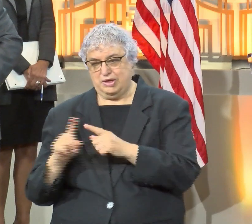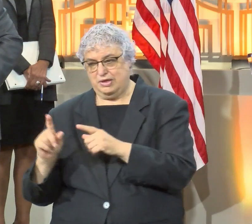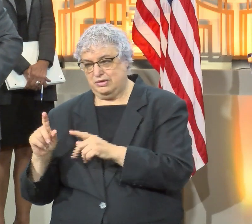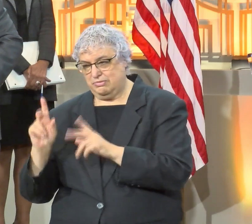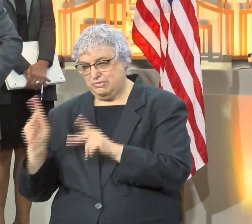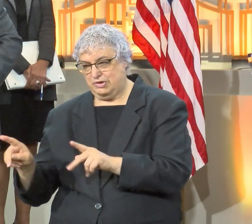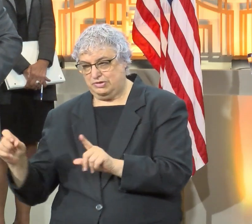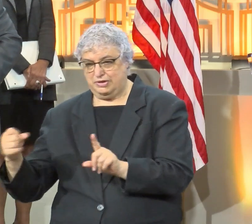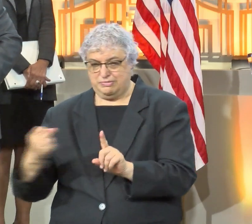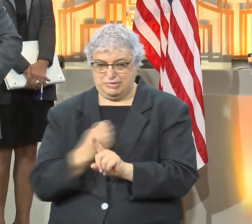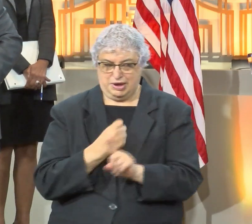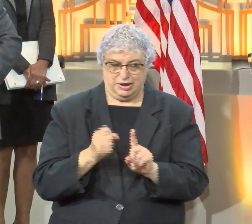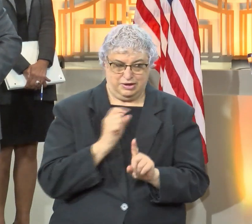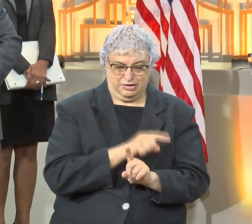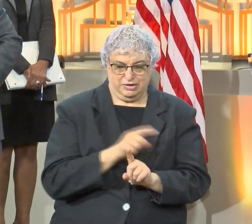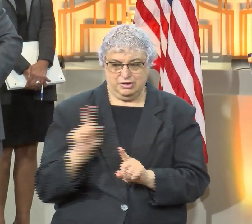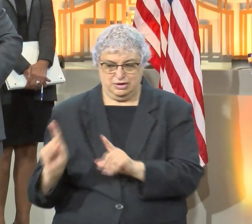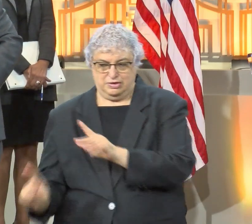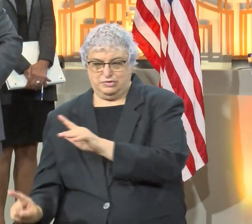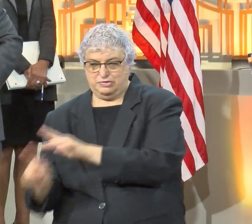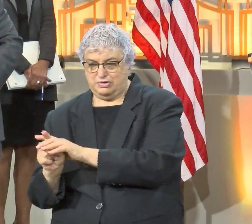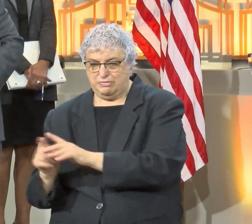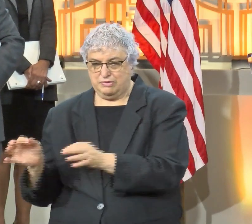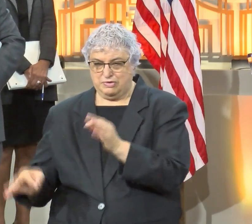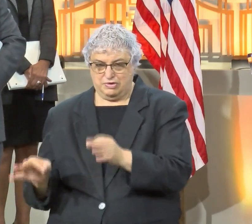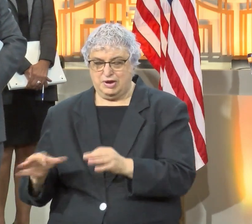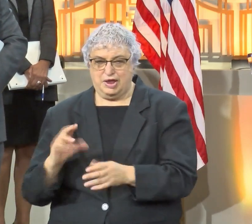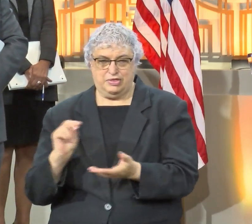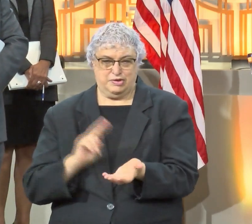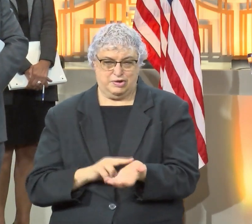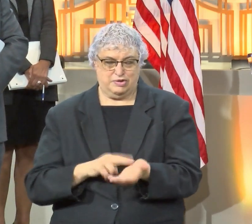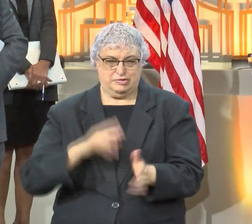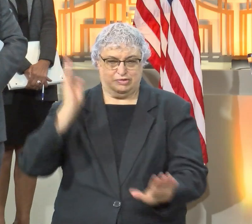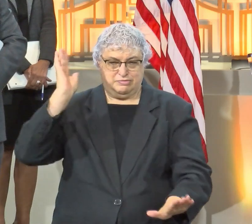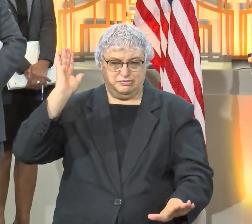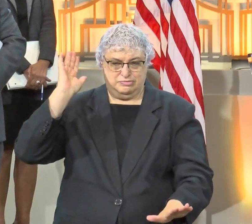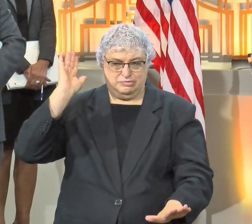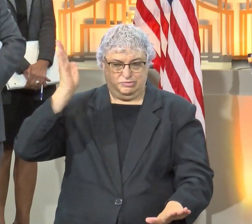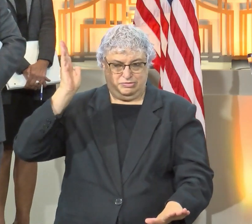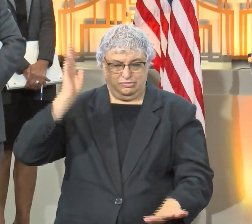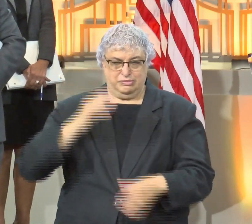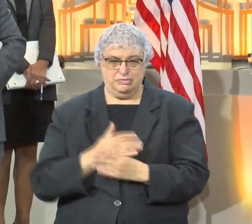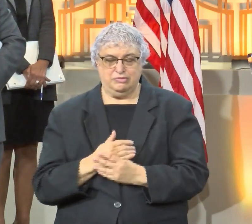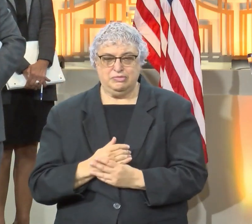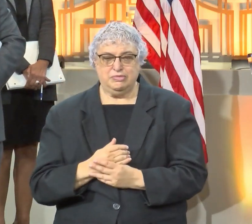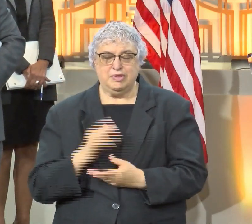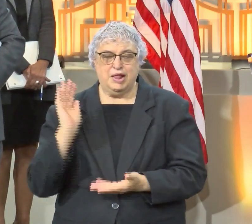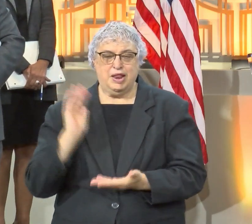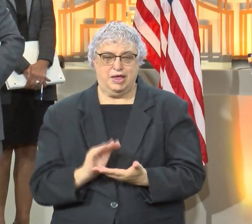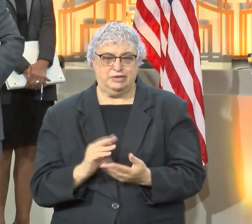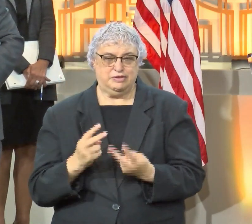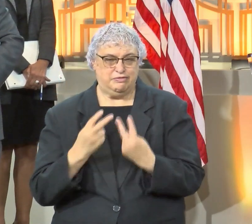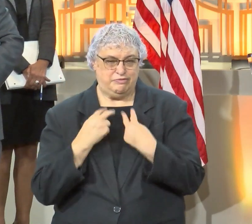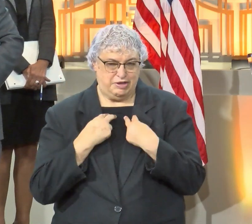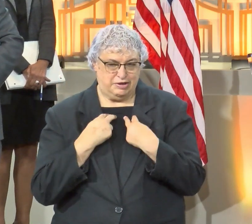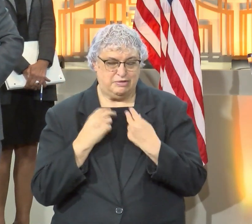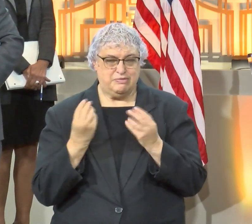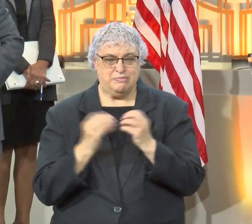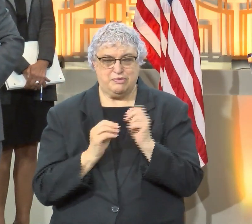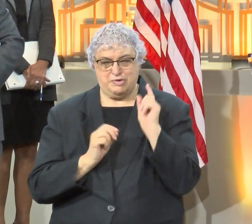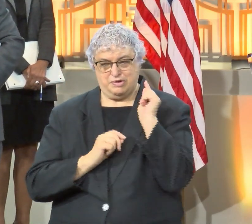court. And those forensic nurses will testify. That will put the burden less on the victim and more on the